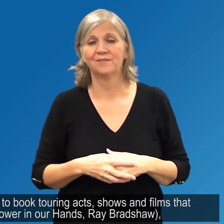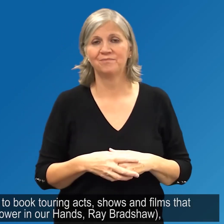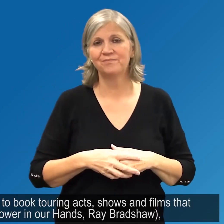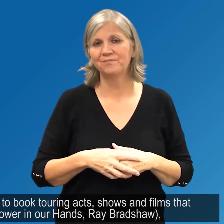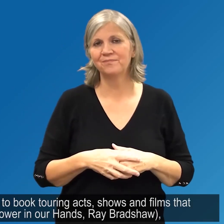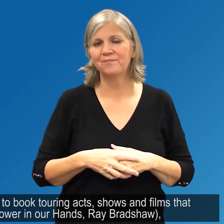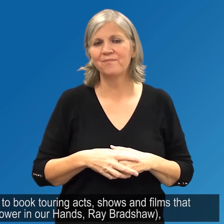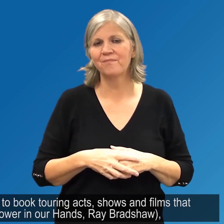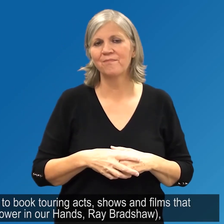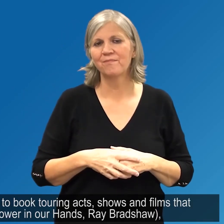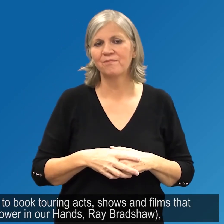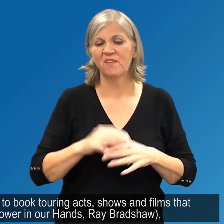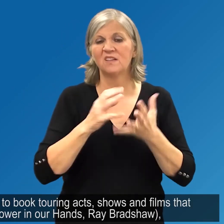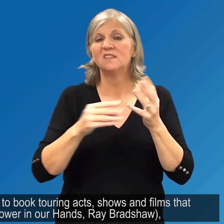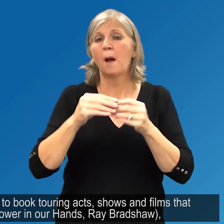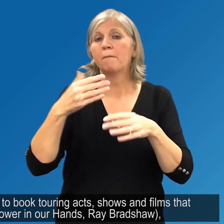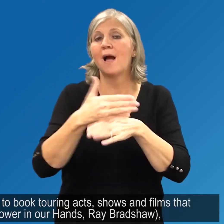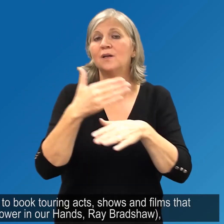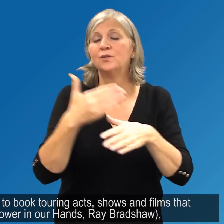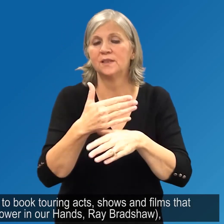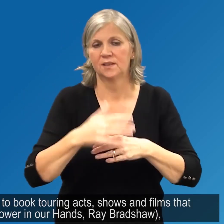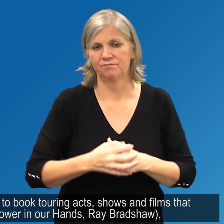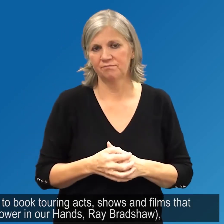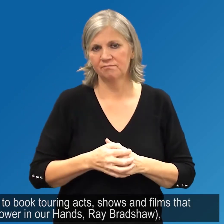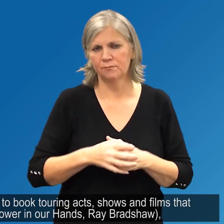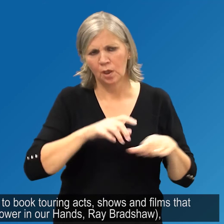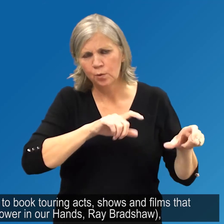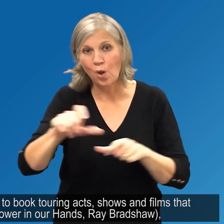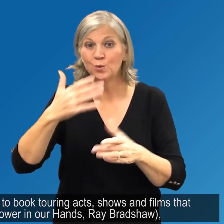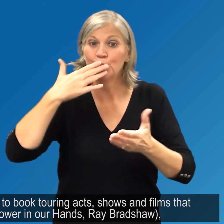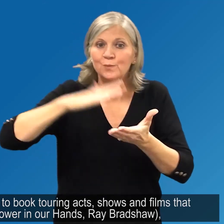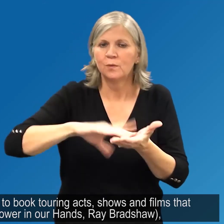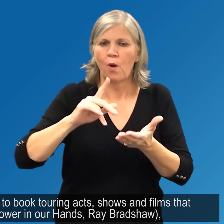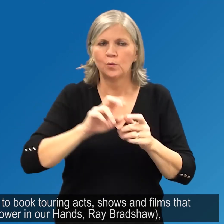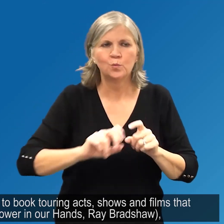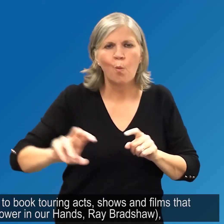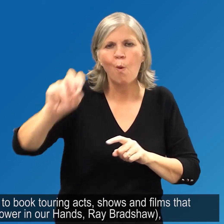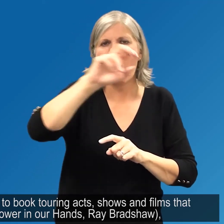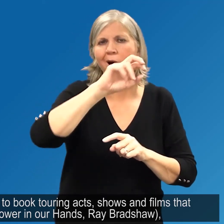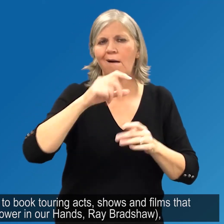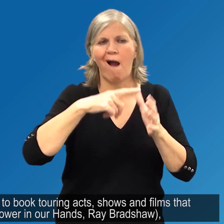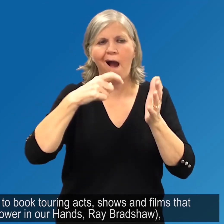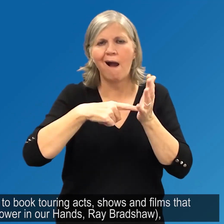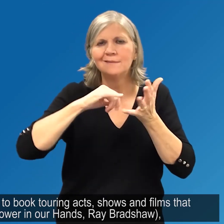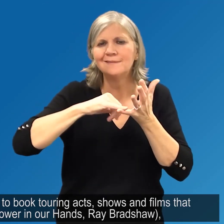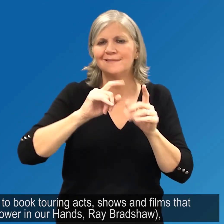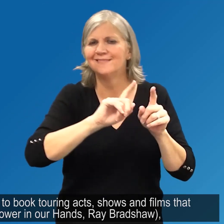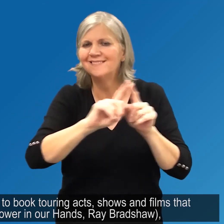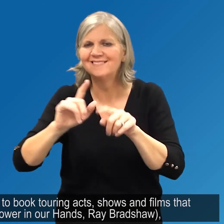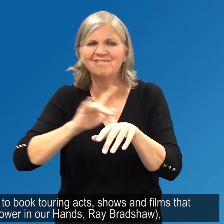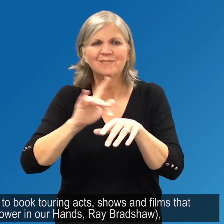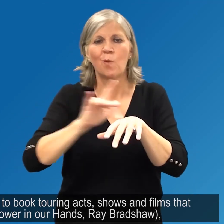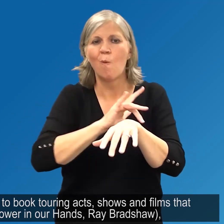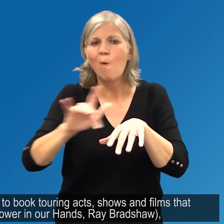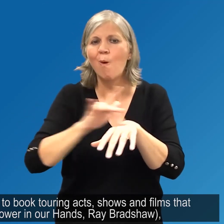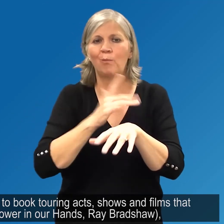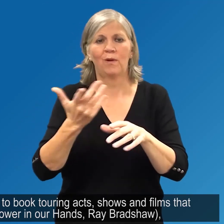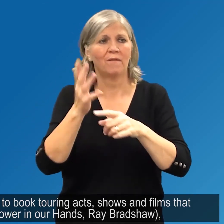professionals. Sub-actions. Continue to book touring acts, shows and films that use BSL, e.g. Power in Our